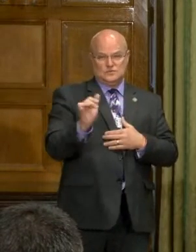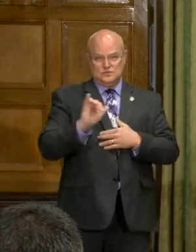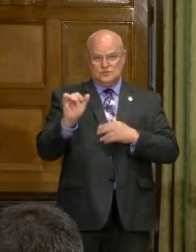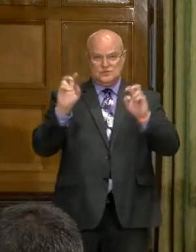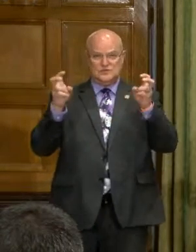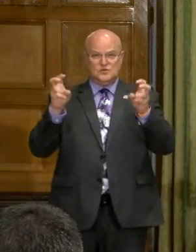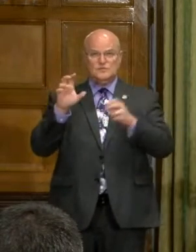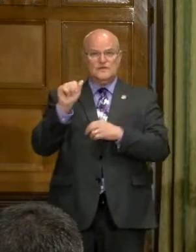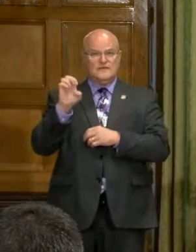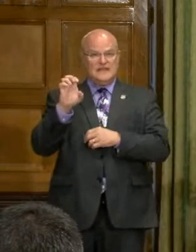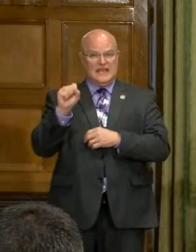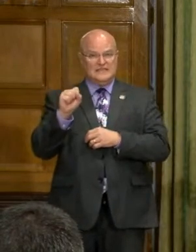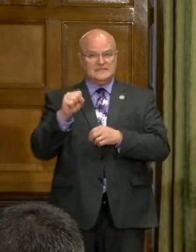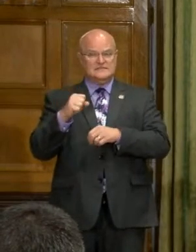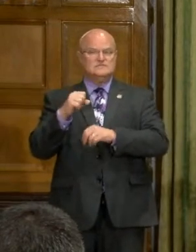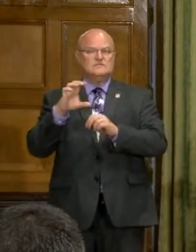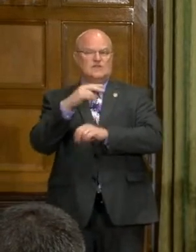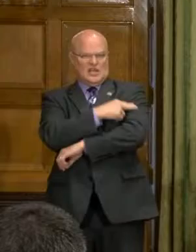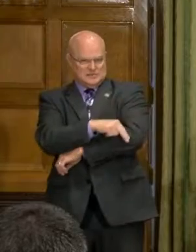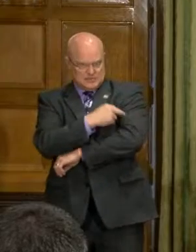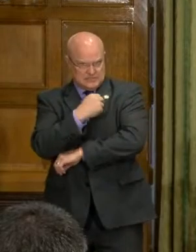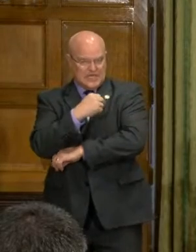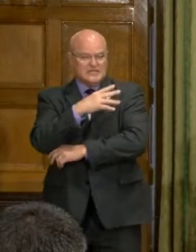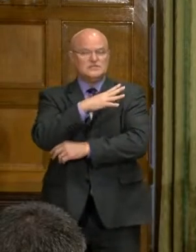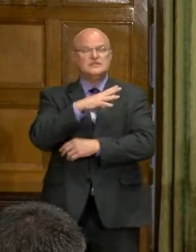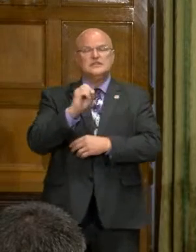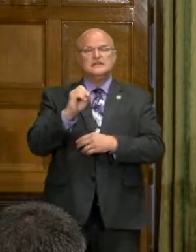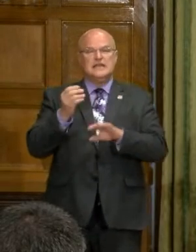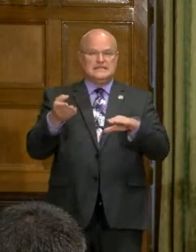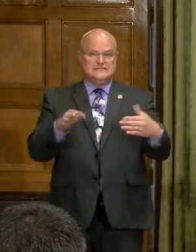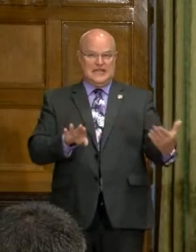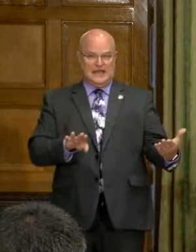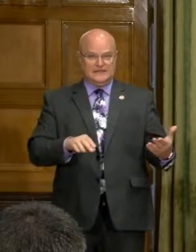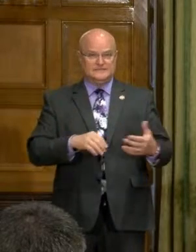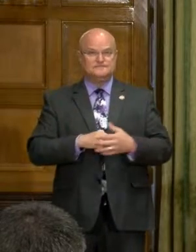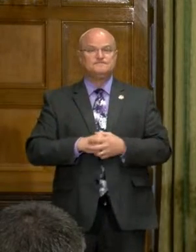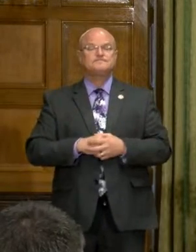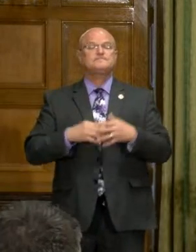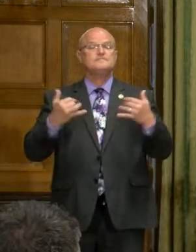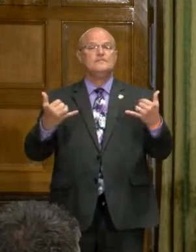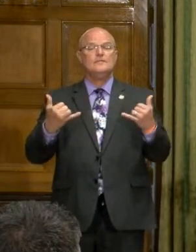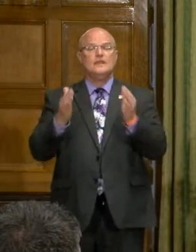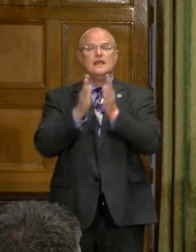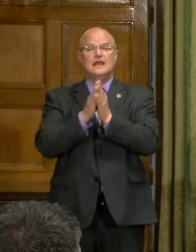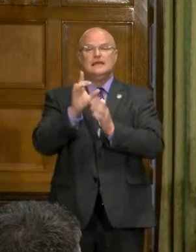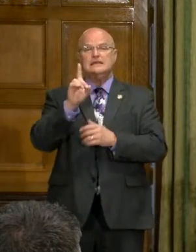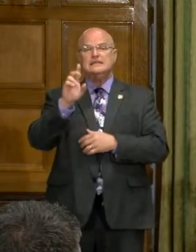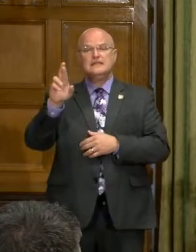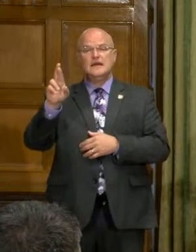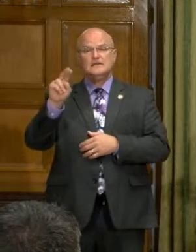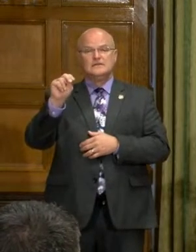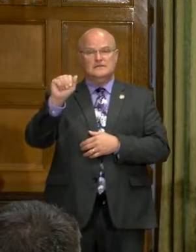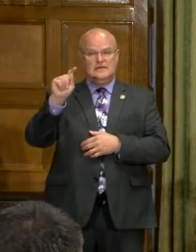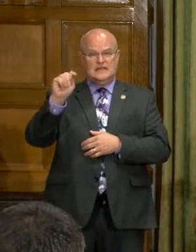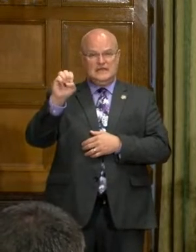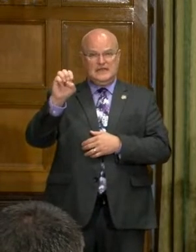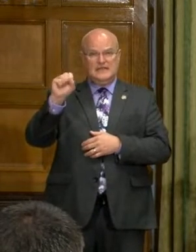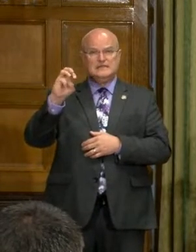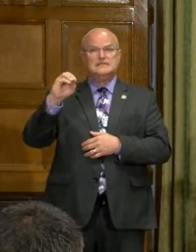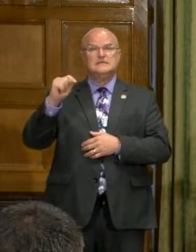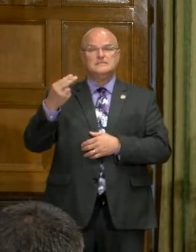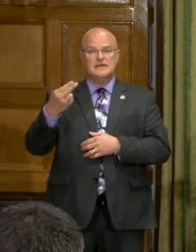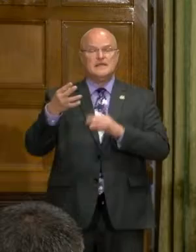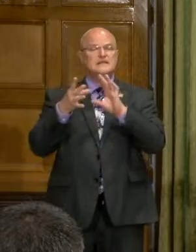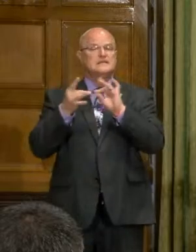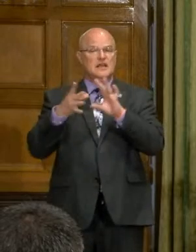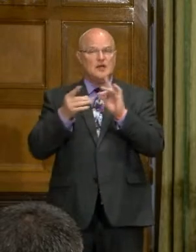in terms of cases and hospitalizations and deaths. And now I'll ask Dr. Nate Smith to come to make his comments